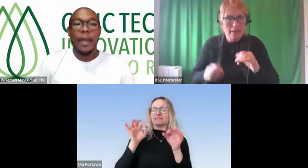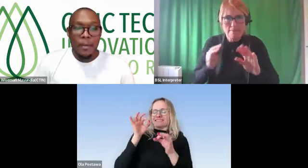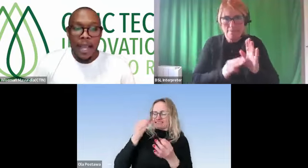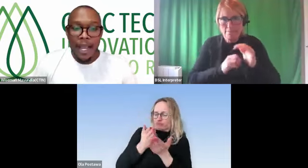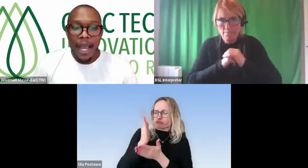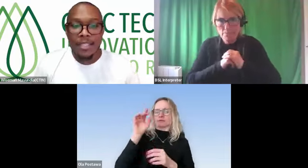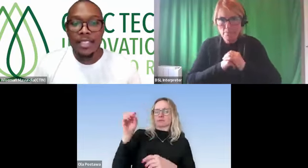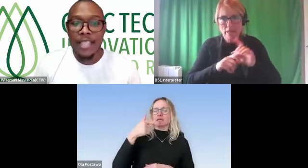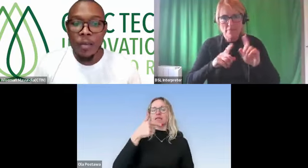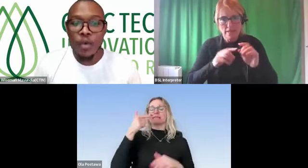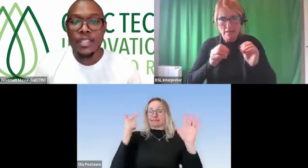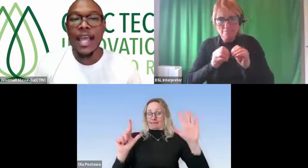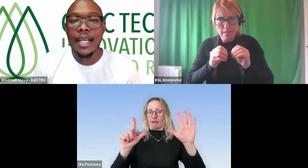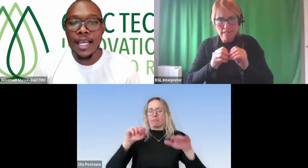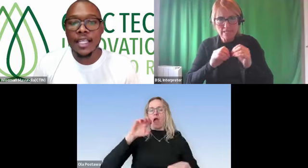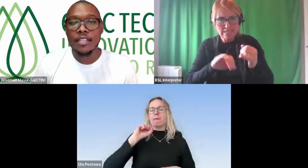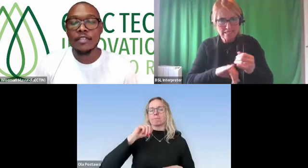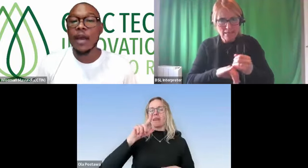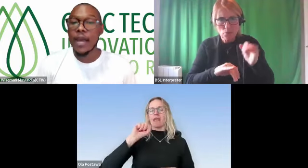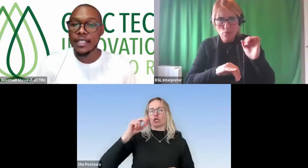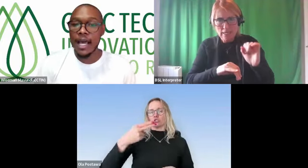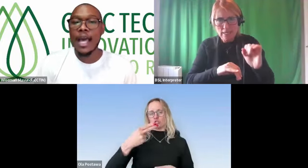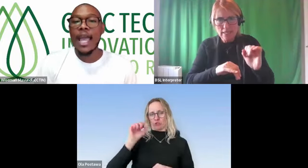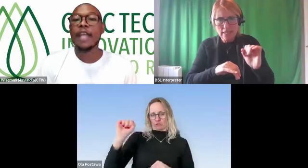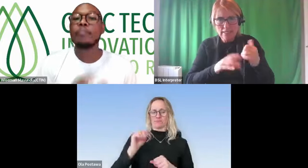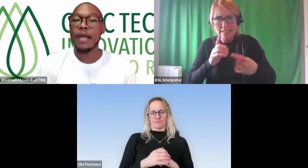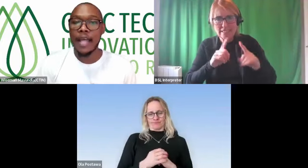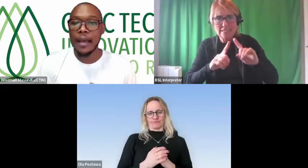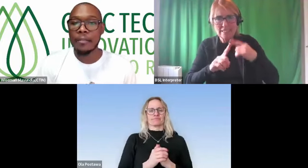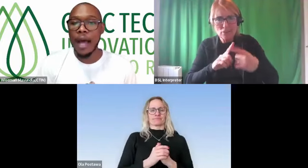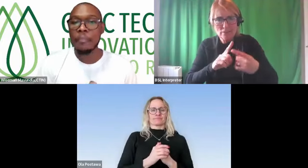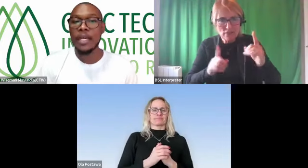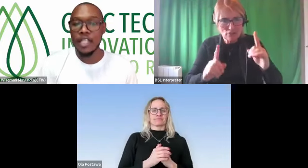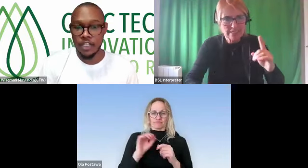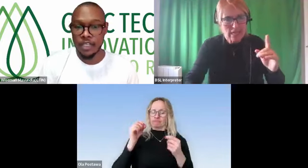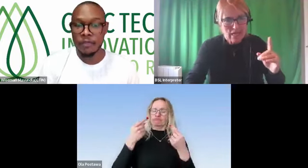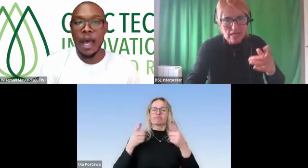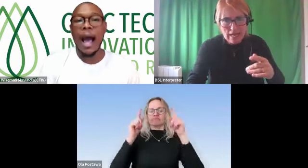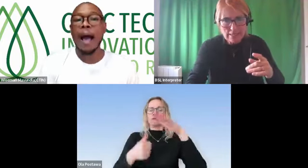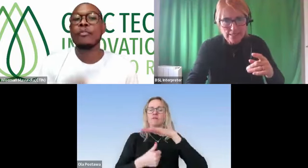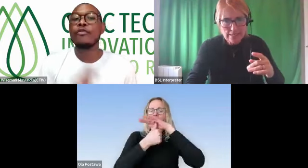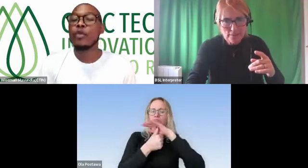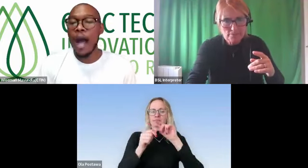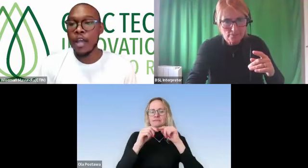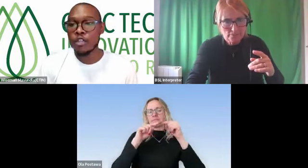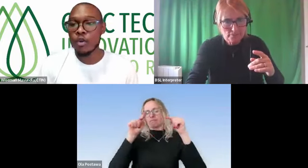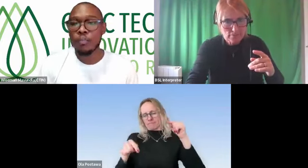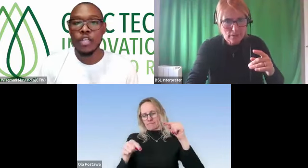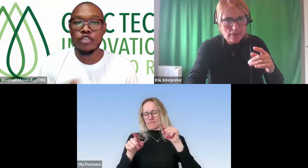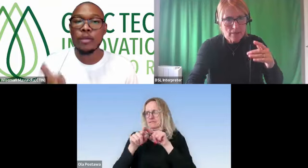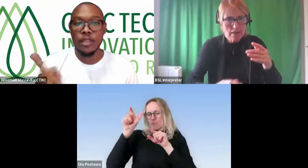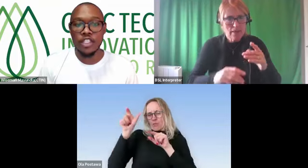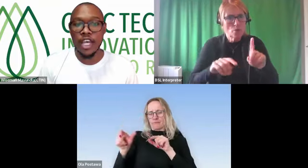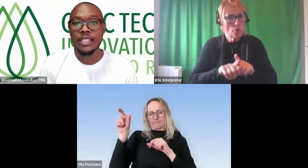have Gbenga Sesan, who is an executive director at Paradigm Initiative. Full